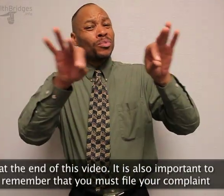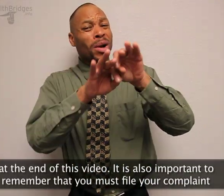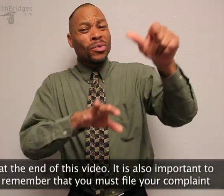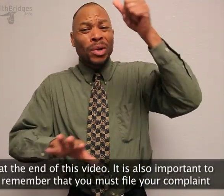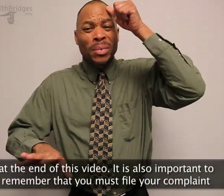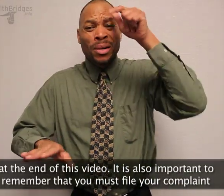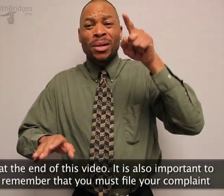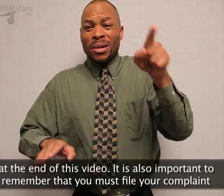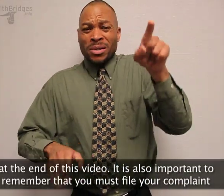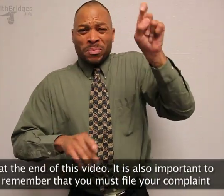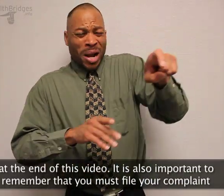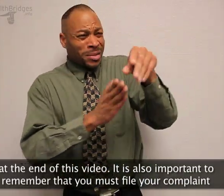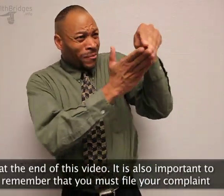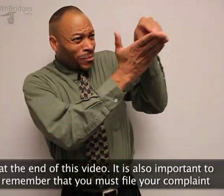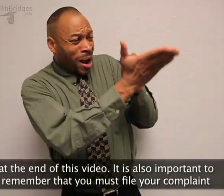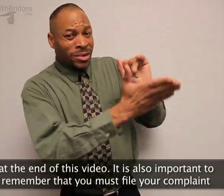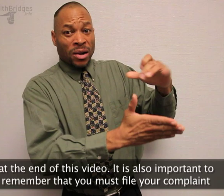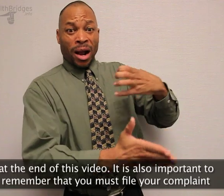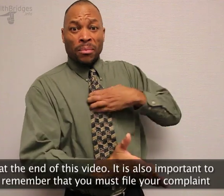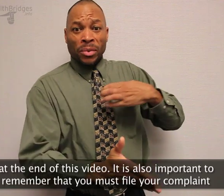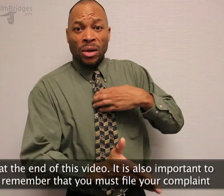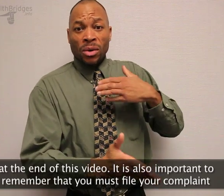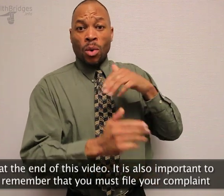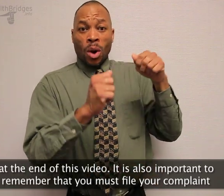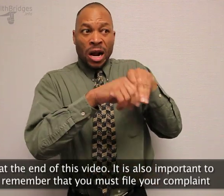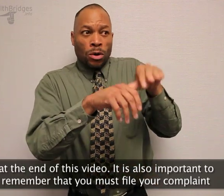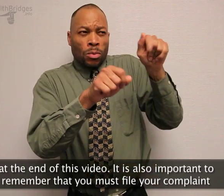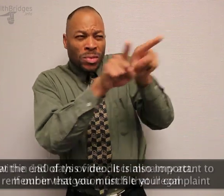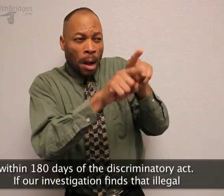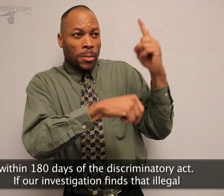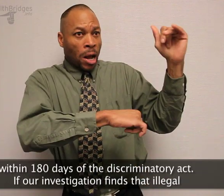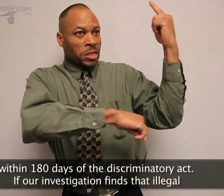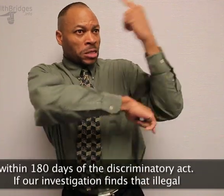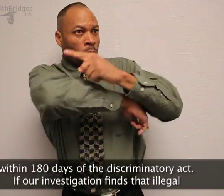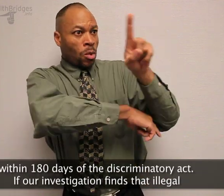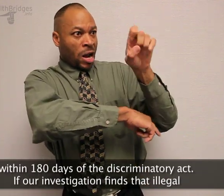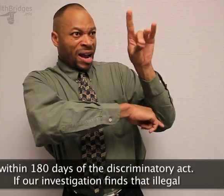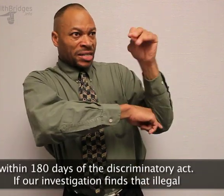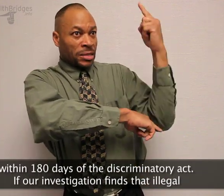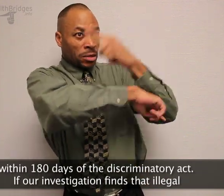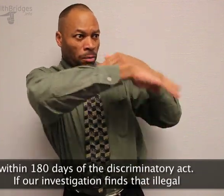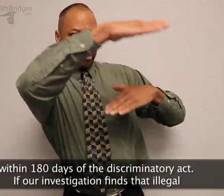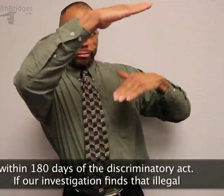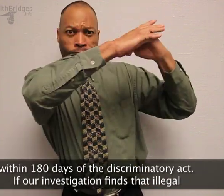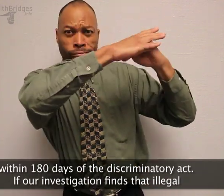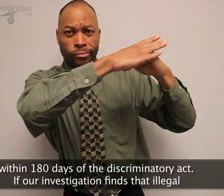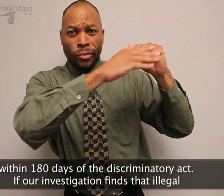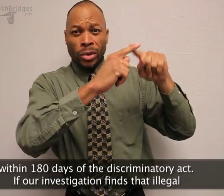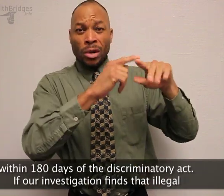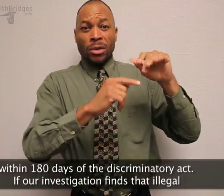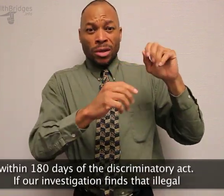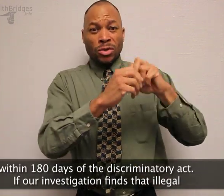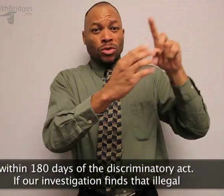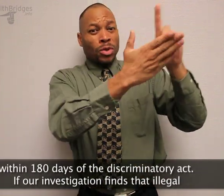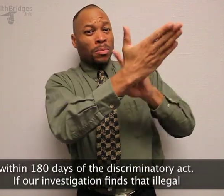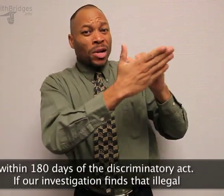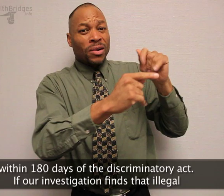It is important to remember that you must file your complaint your within 180 days of the discriminatory act.